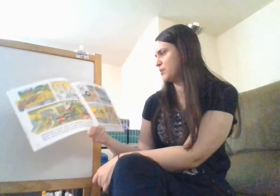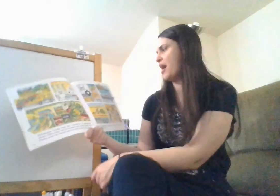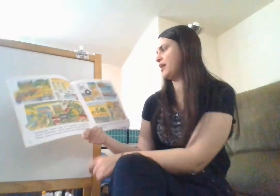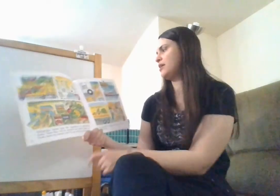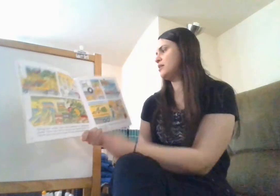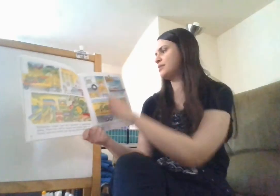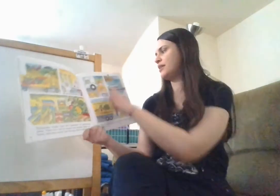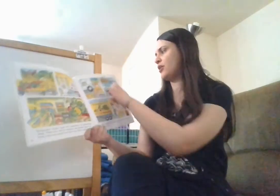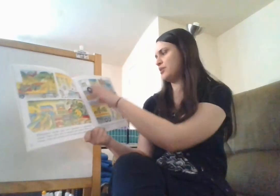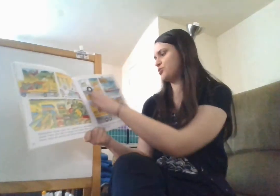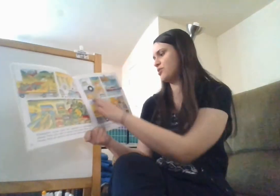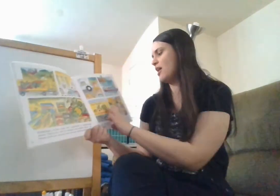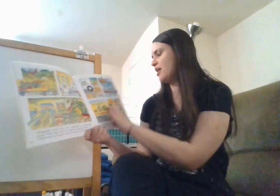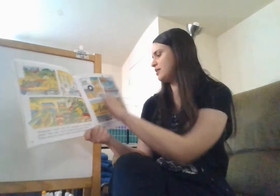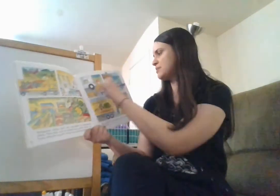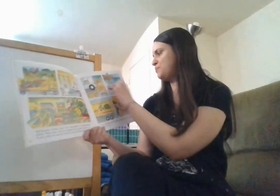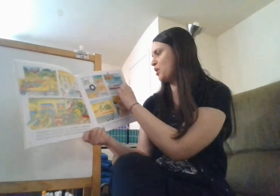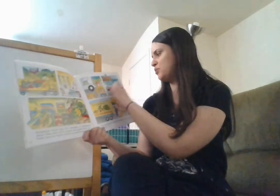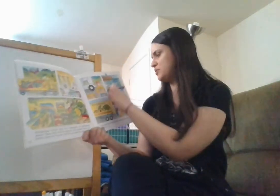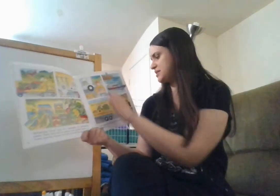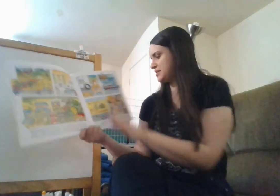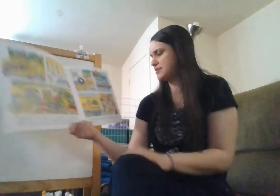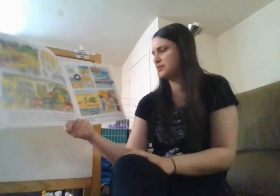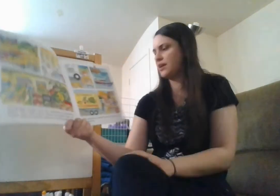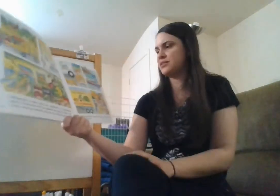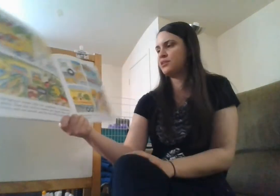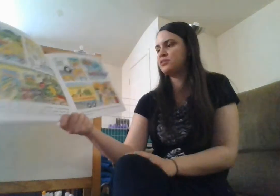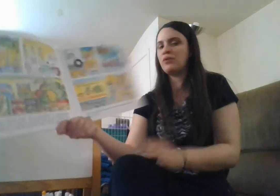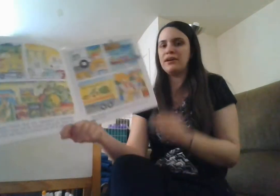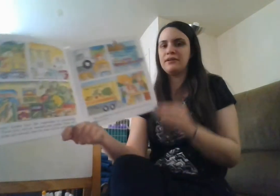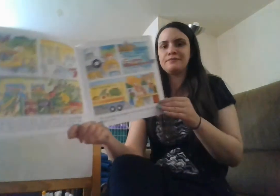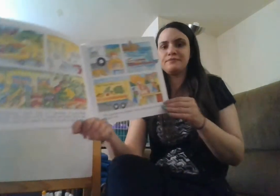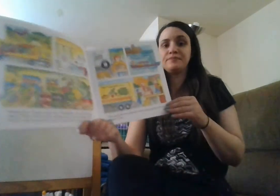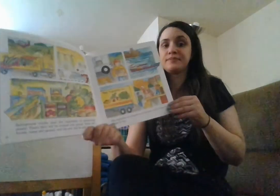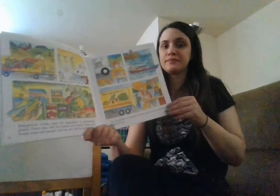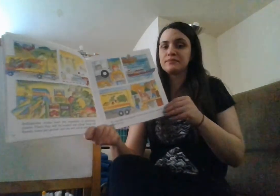buy. So they go on trucks, boats to get to the store.